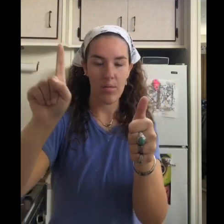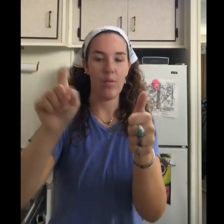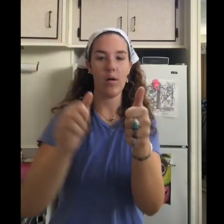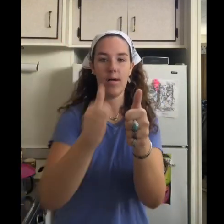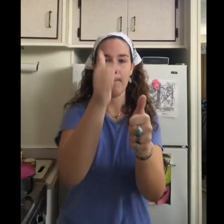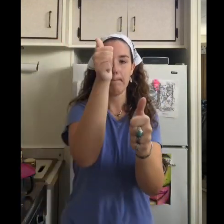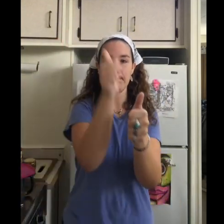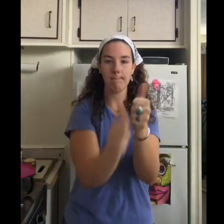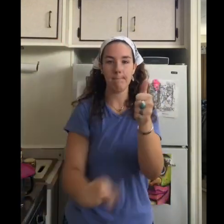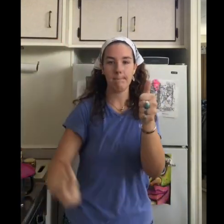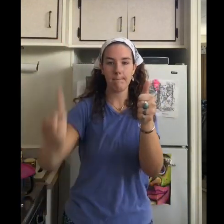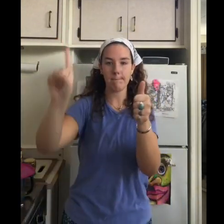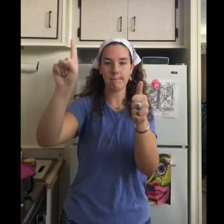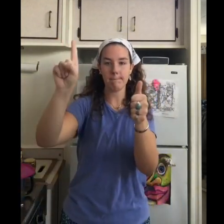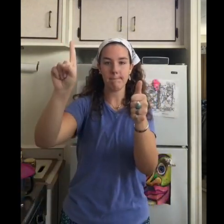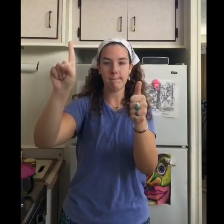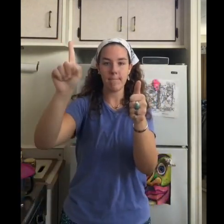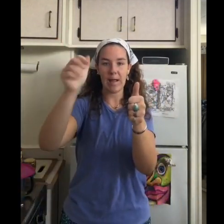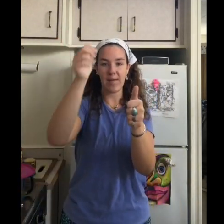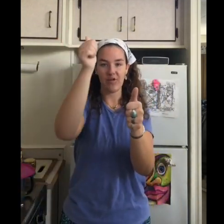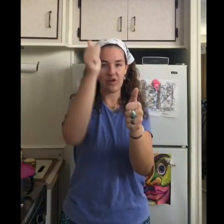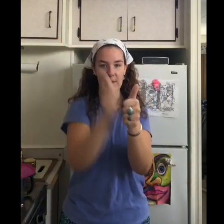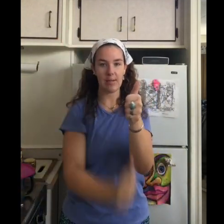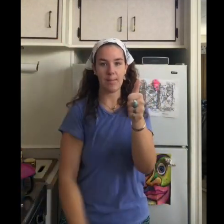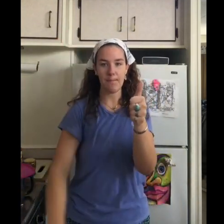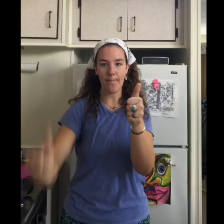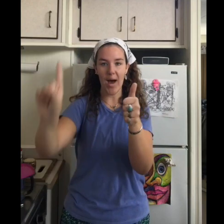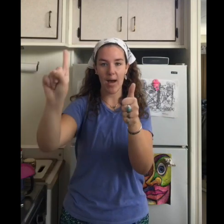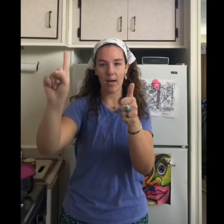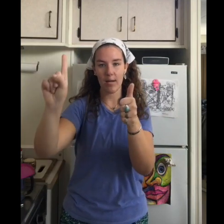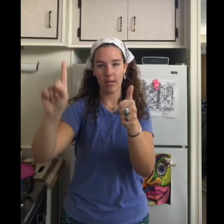1, like a magic trick.